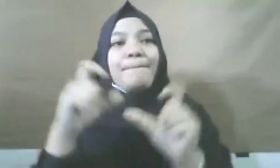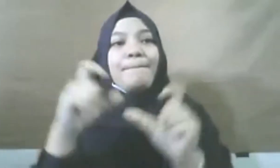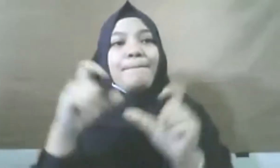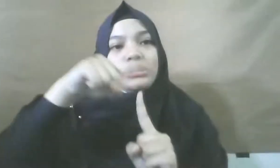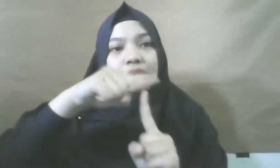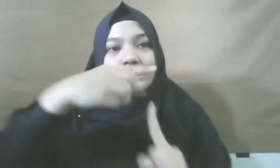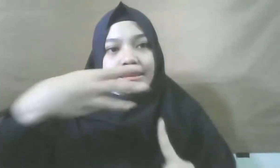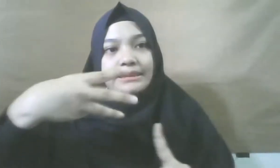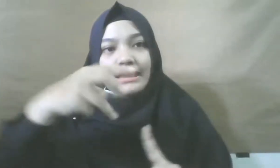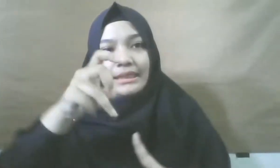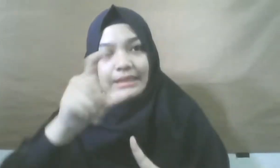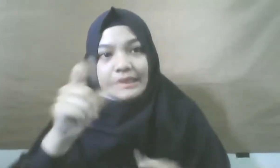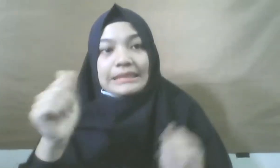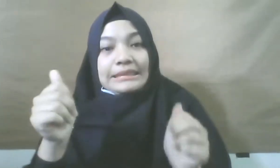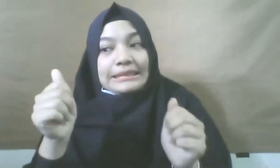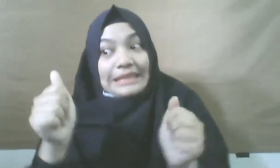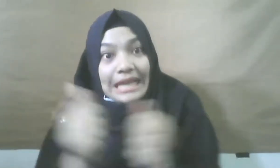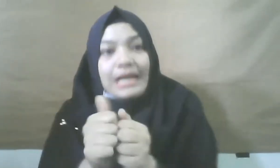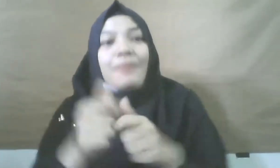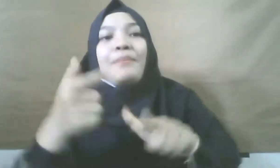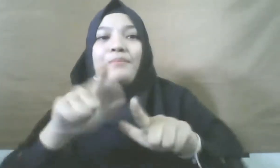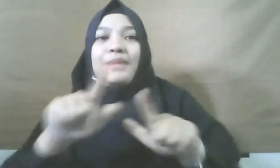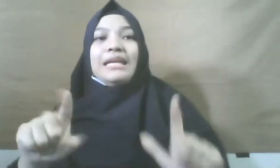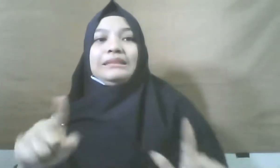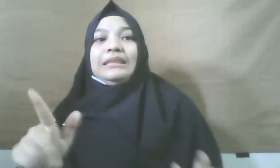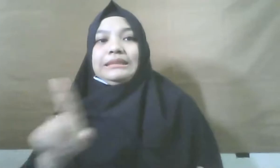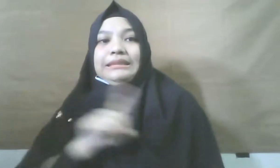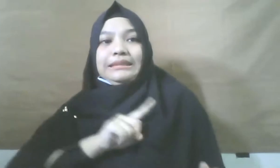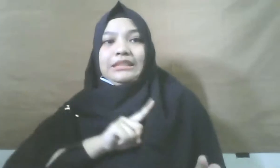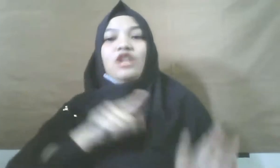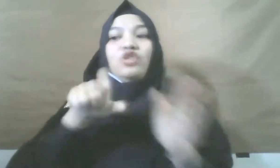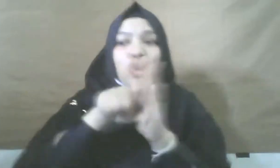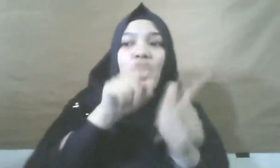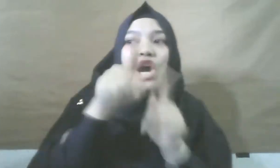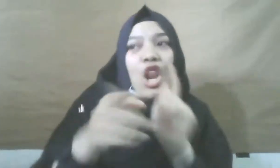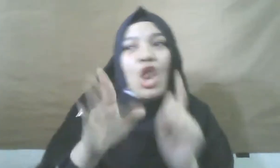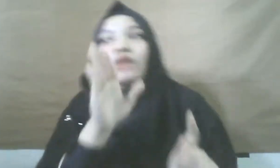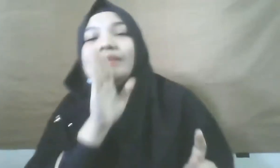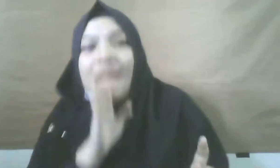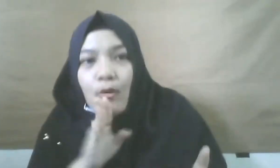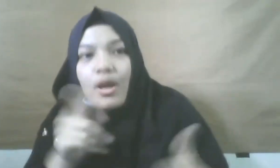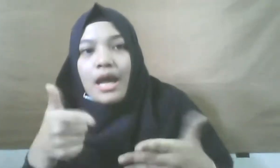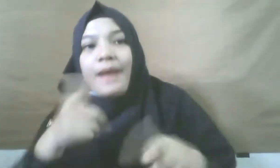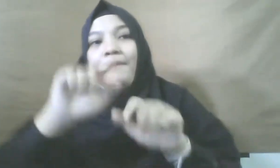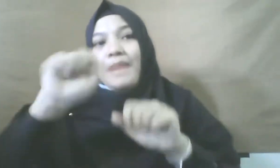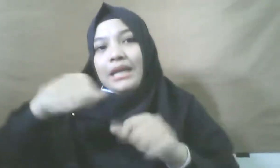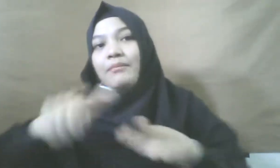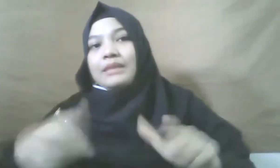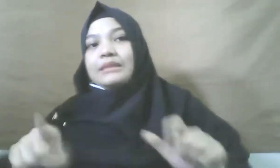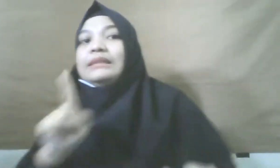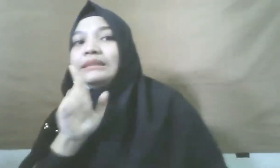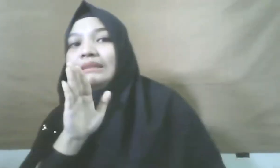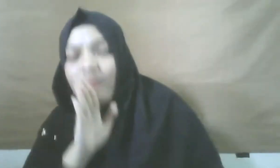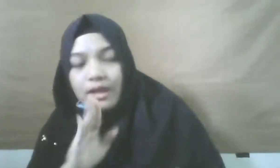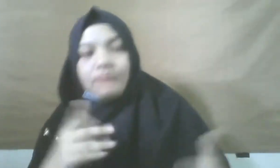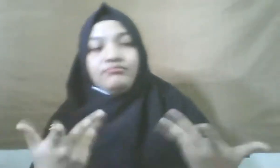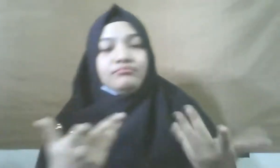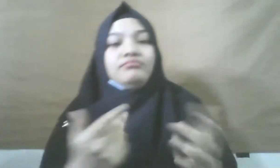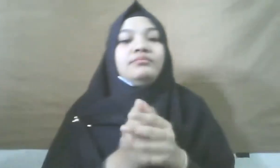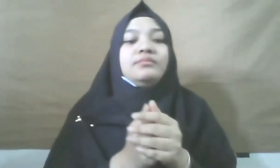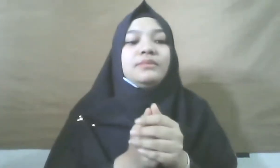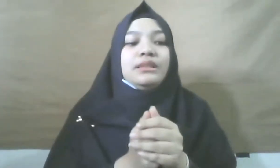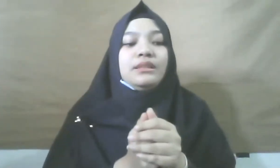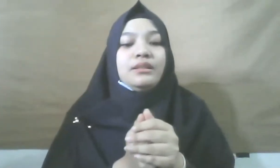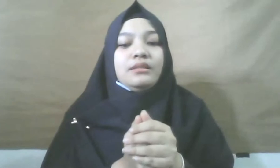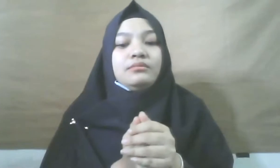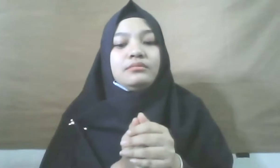that public health organization, later maybe admin can share that I share on the Facebook about